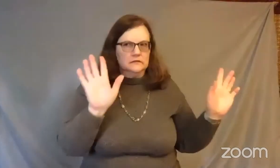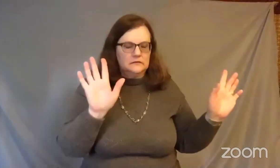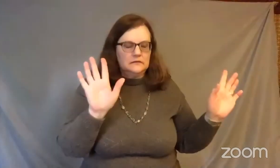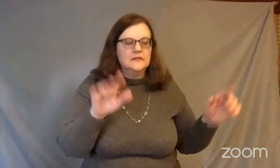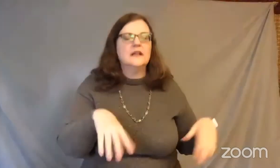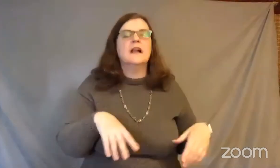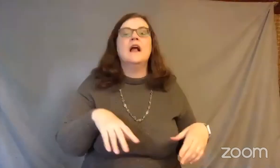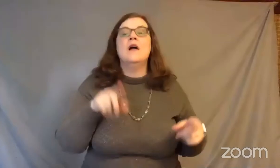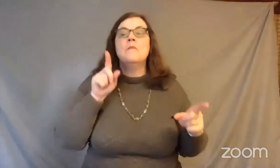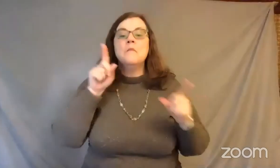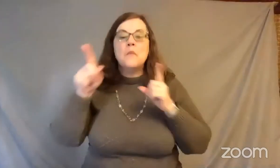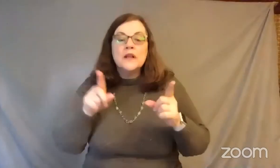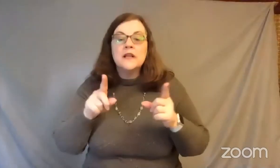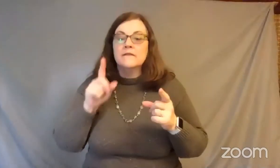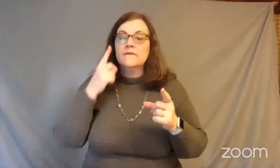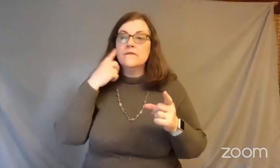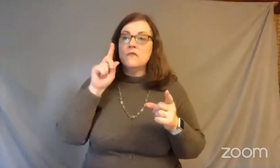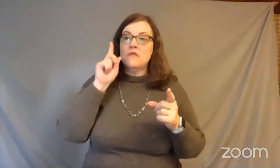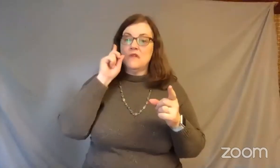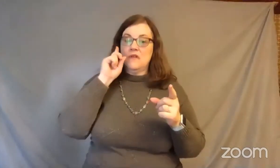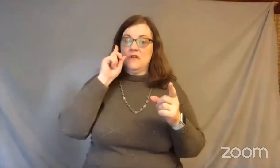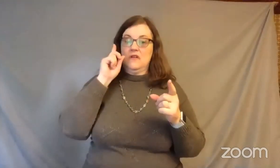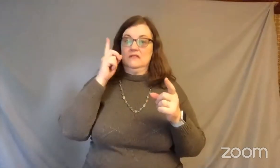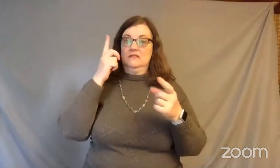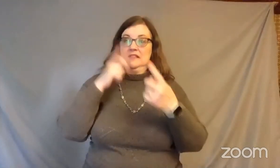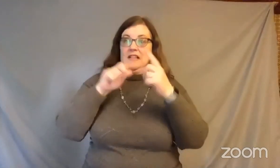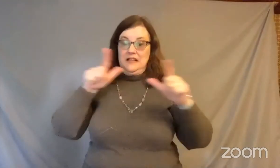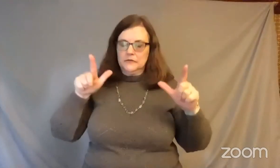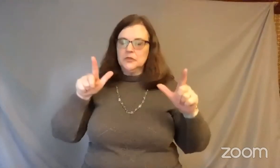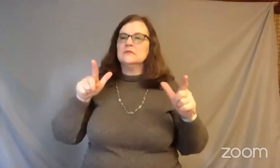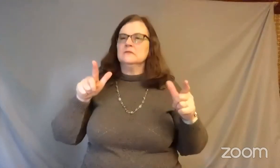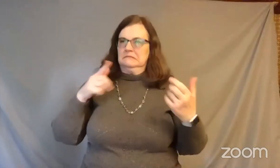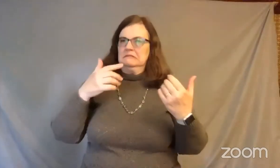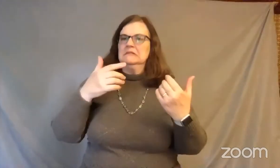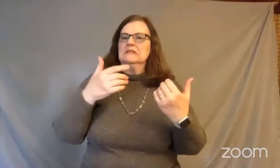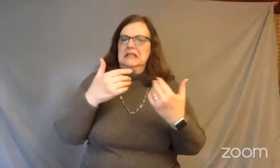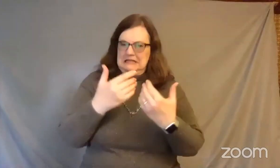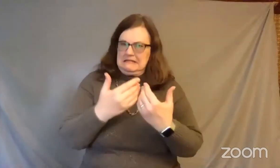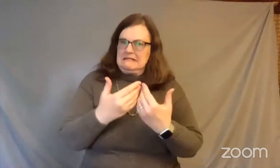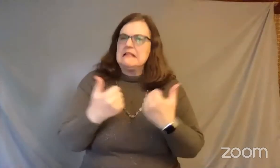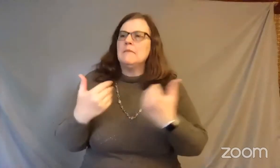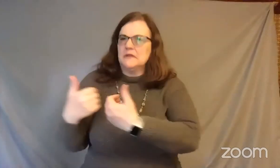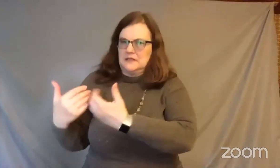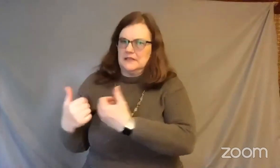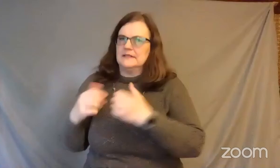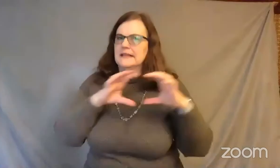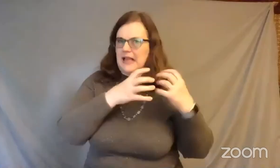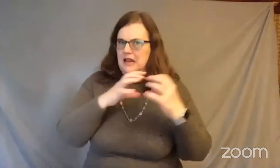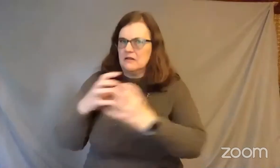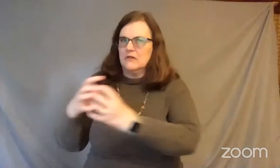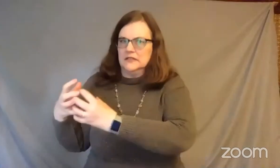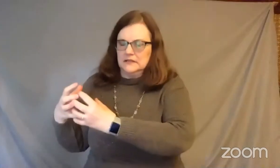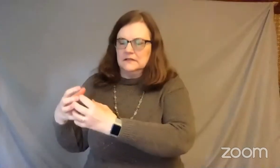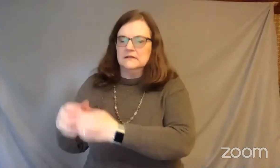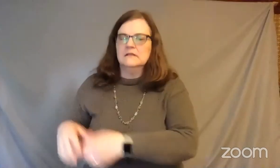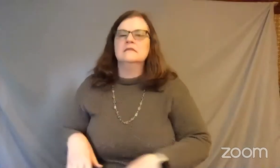And I will summarize. We see a difference in pointing between hearing and deaf children acquiring a sign language. We